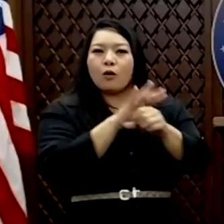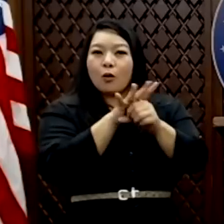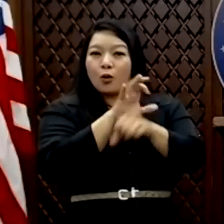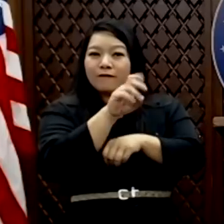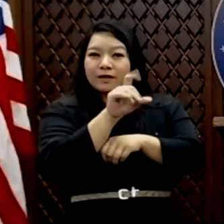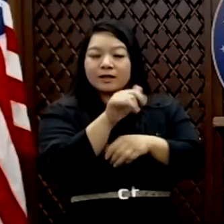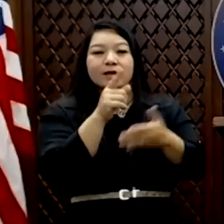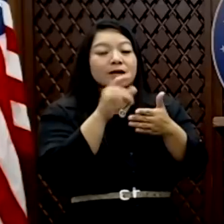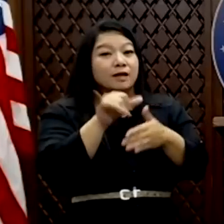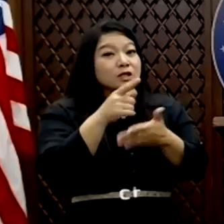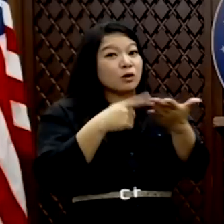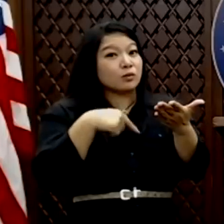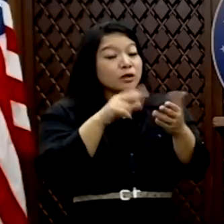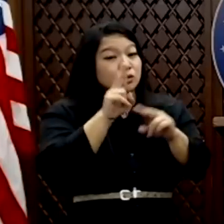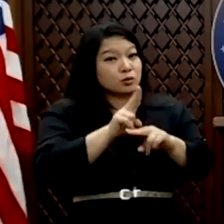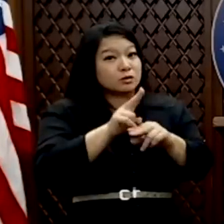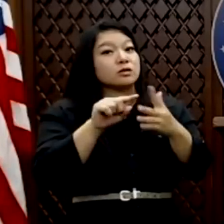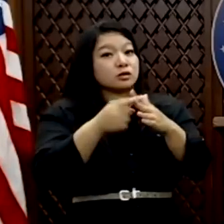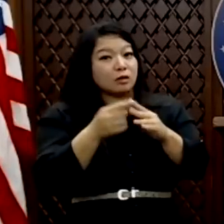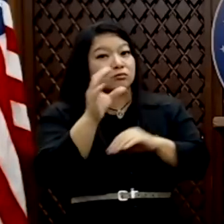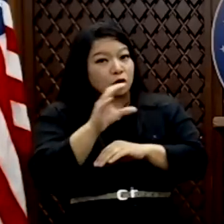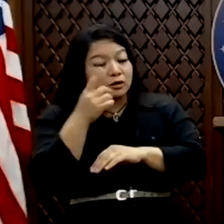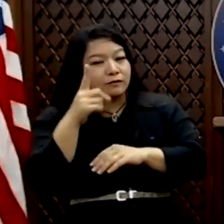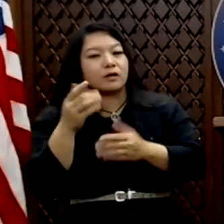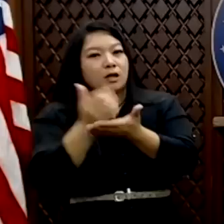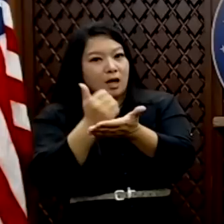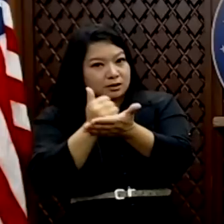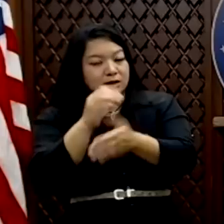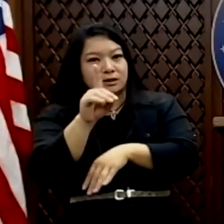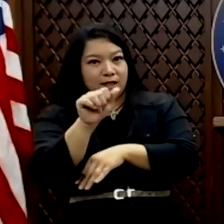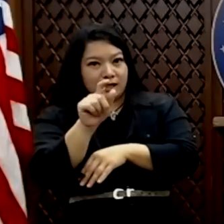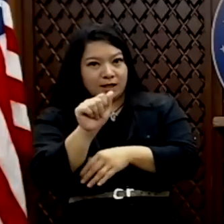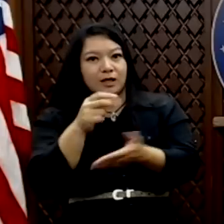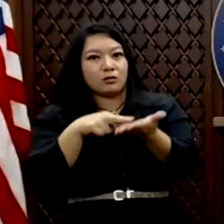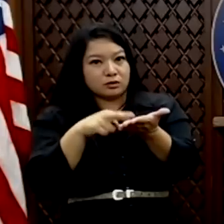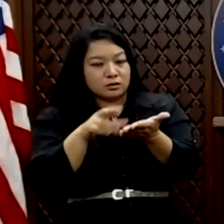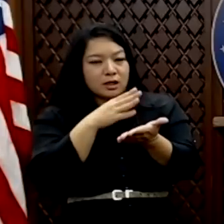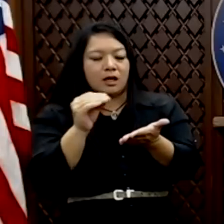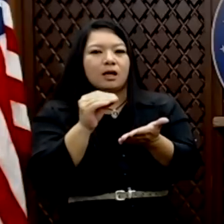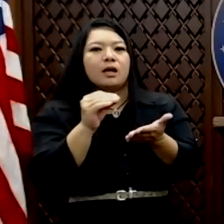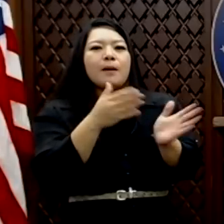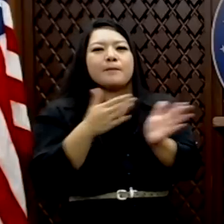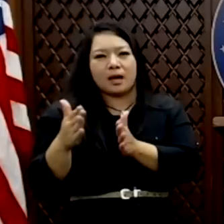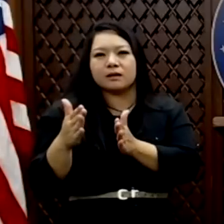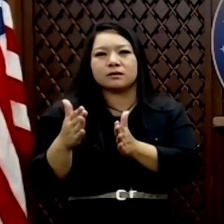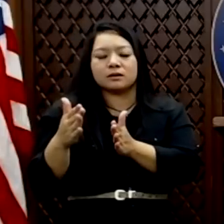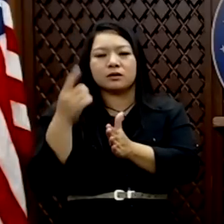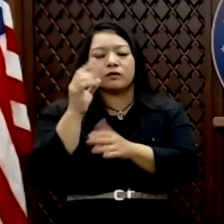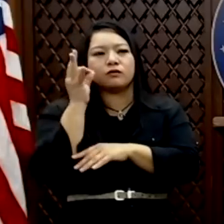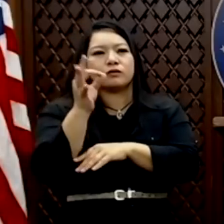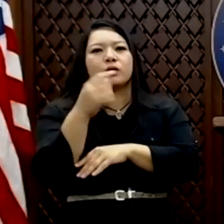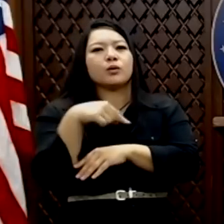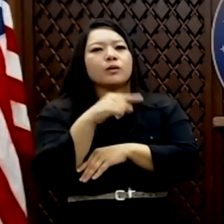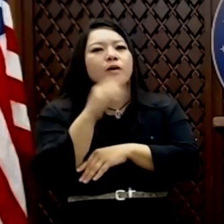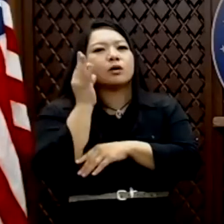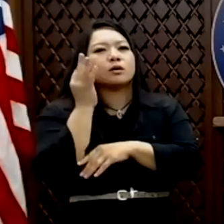use to start tracking our trajectory. And in the end, that's what really matters to us right now in terms of our planning stages. And that we're looking